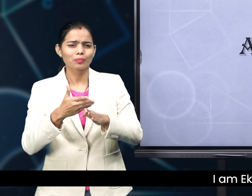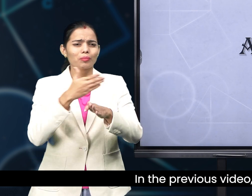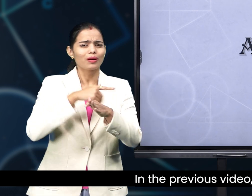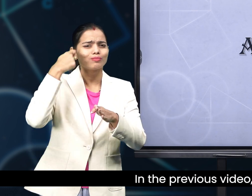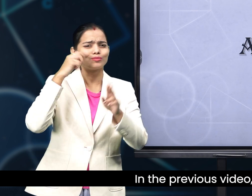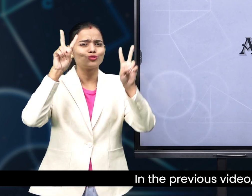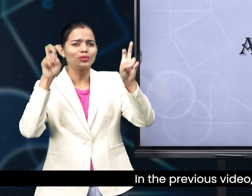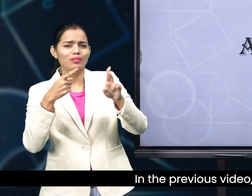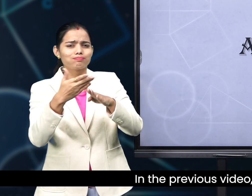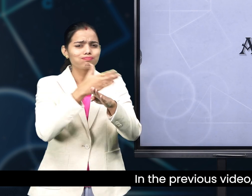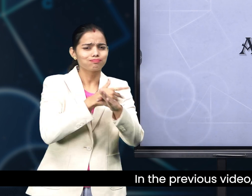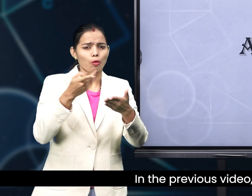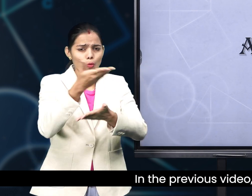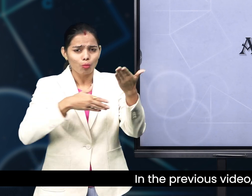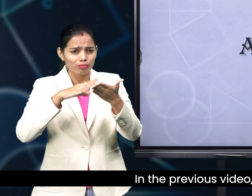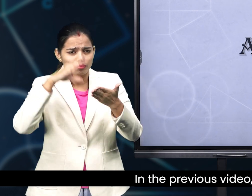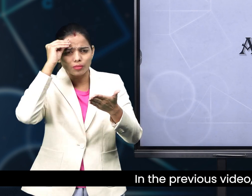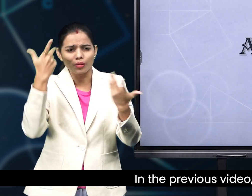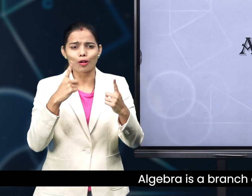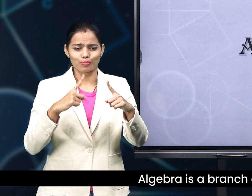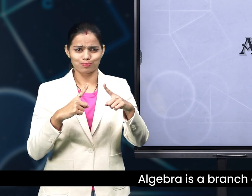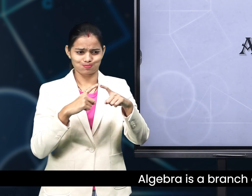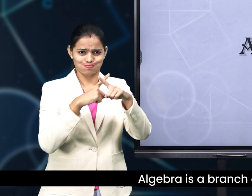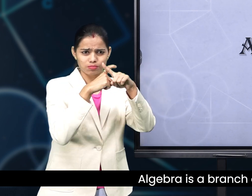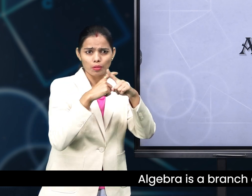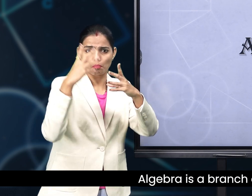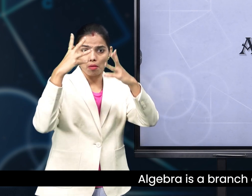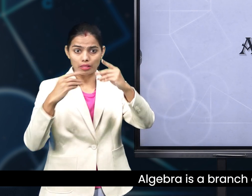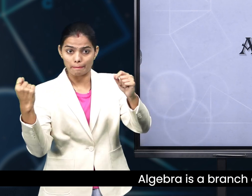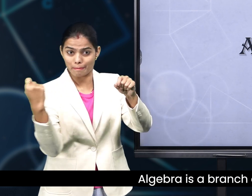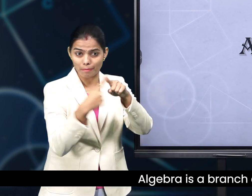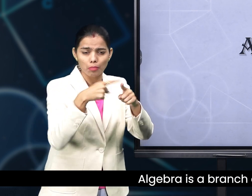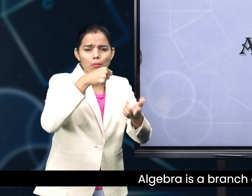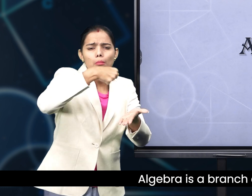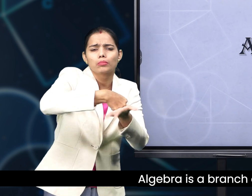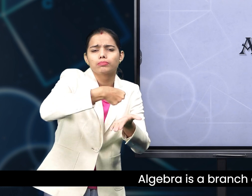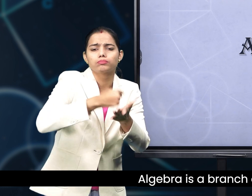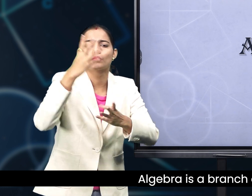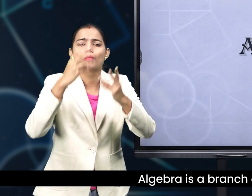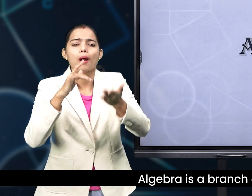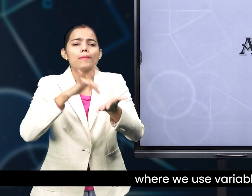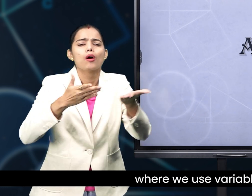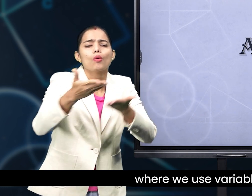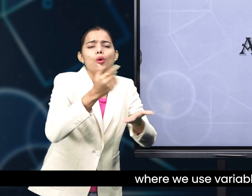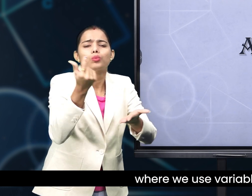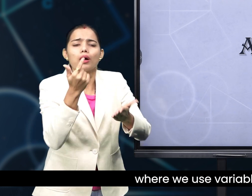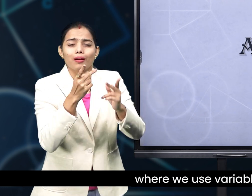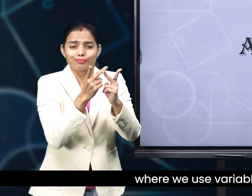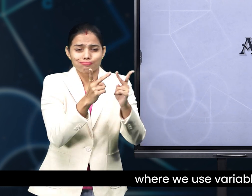In the previous video, we learned that algebra is a branch of mathematics where we use